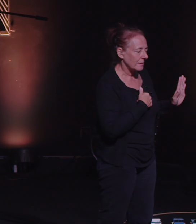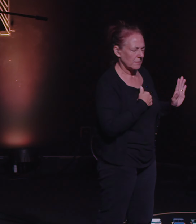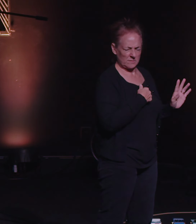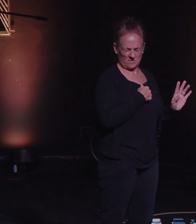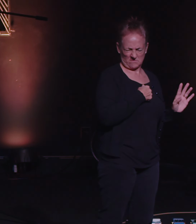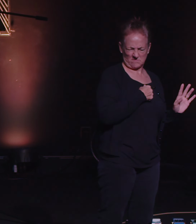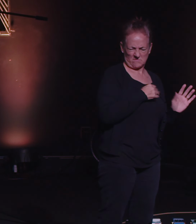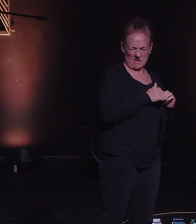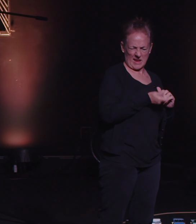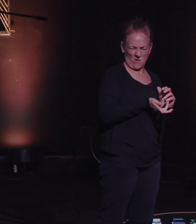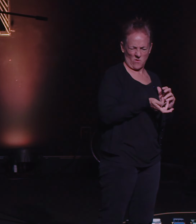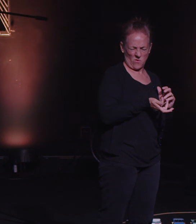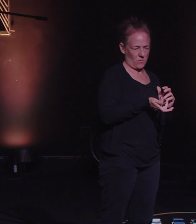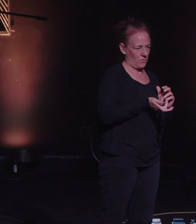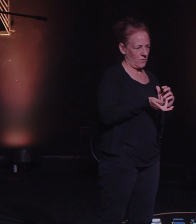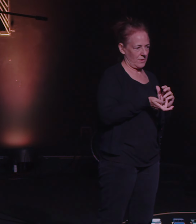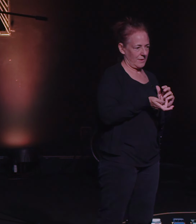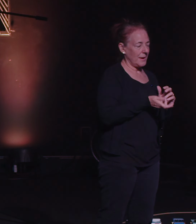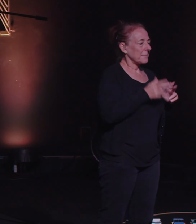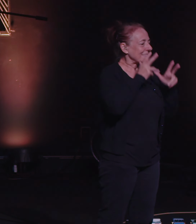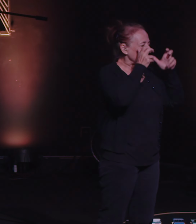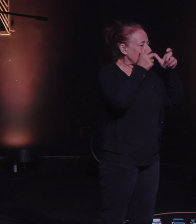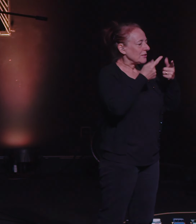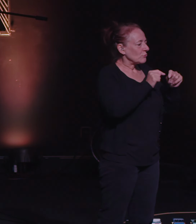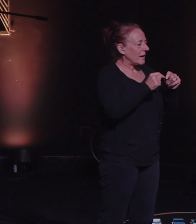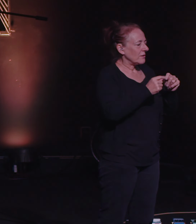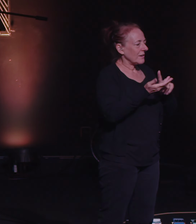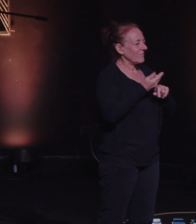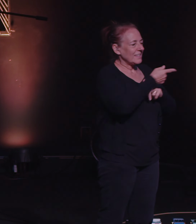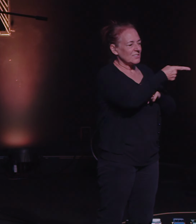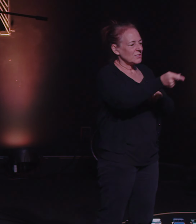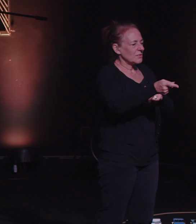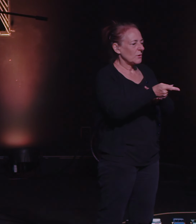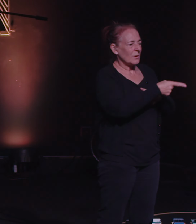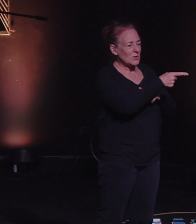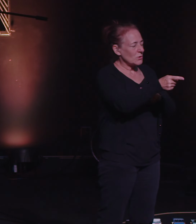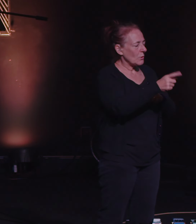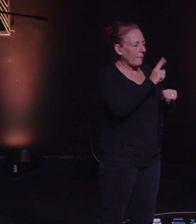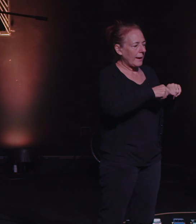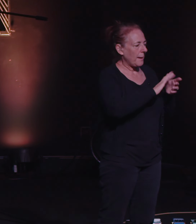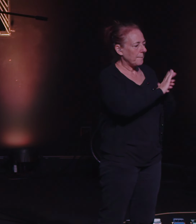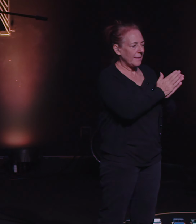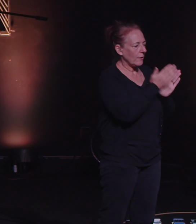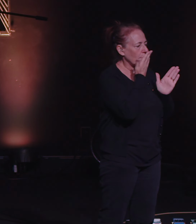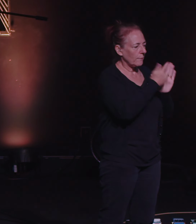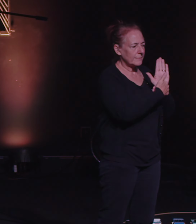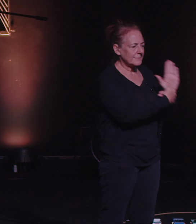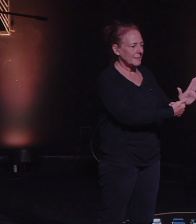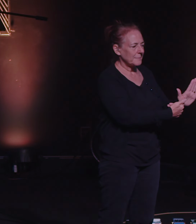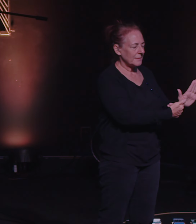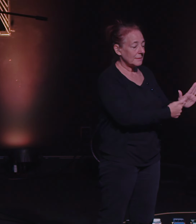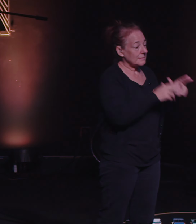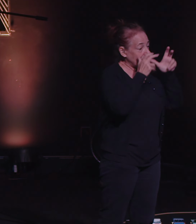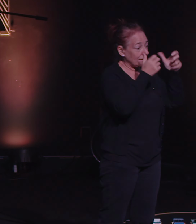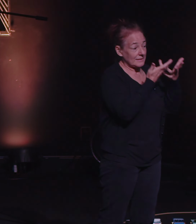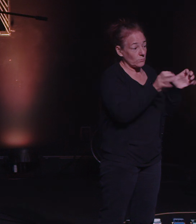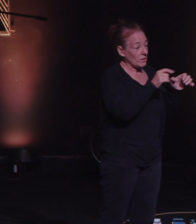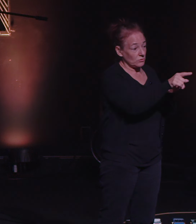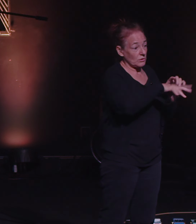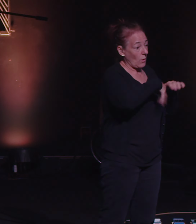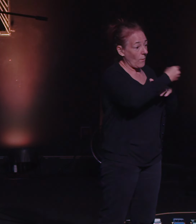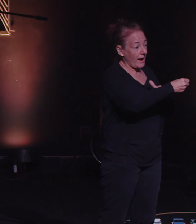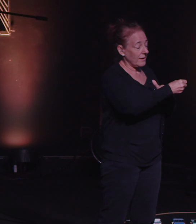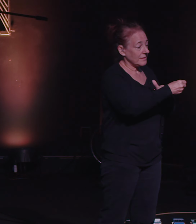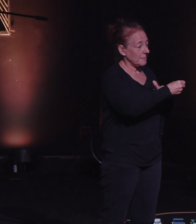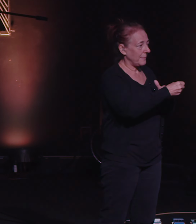These are all attempts from the enemy to deter us from what our mission in life is. Satan doesn't want you to go out